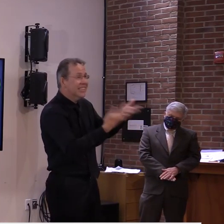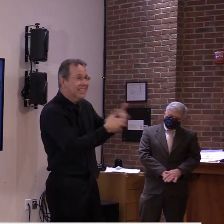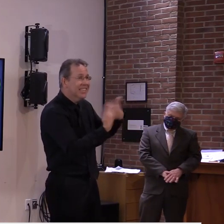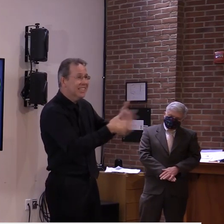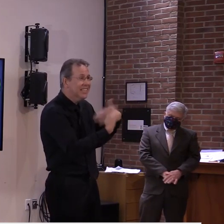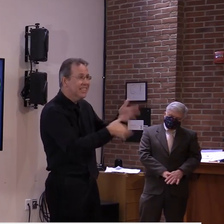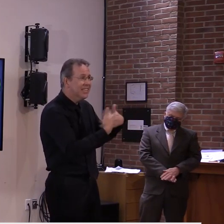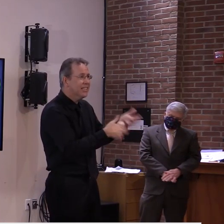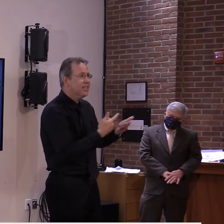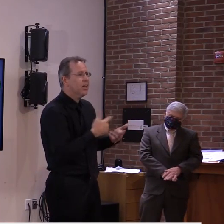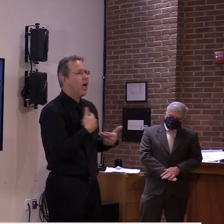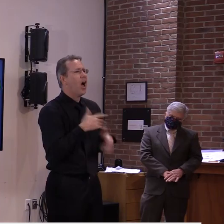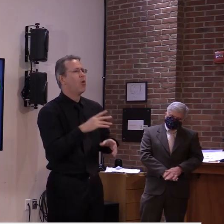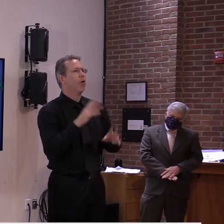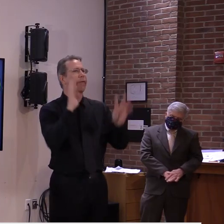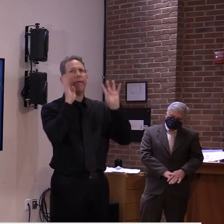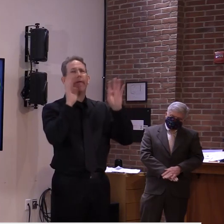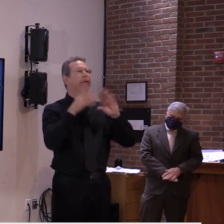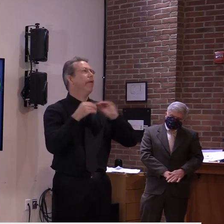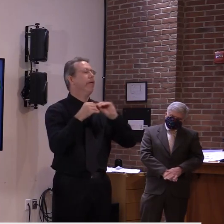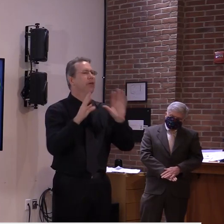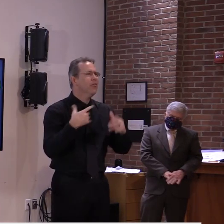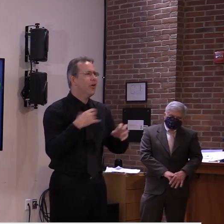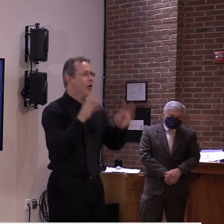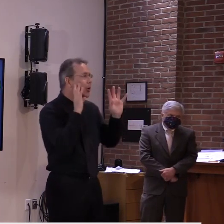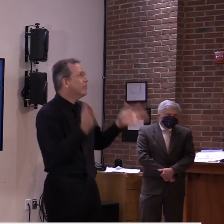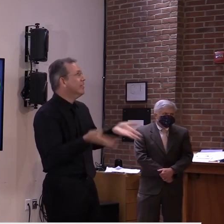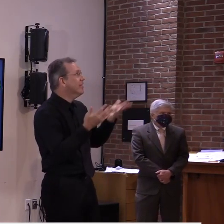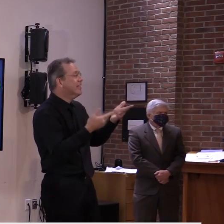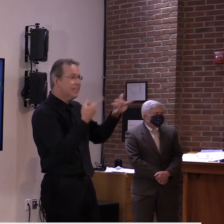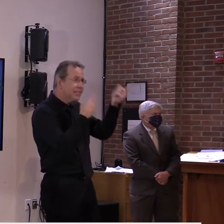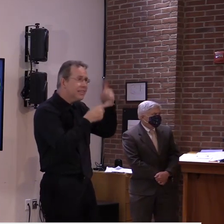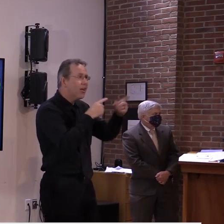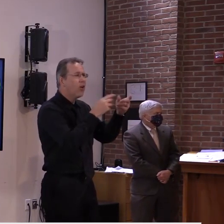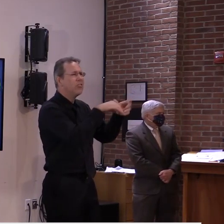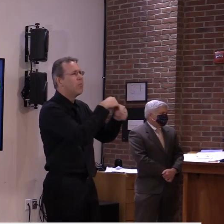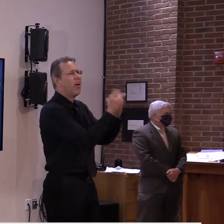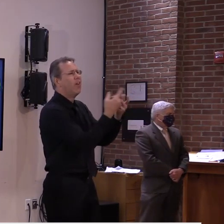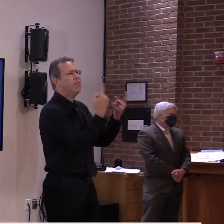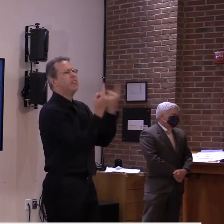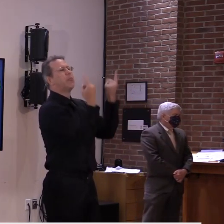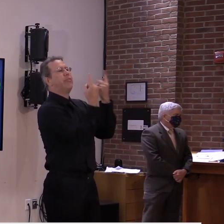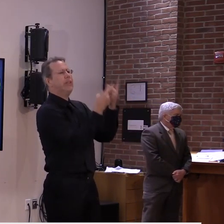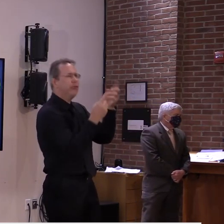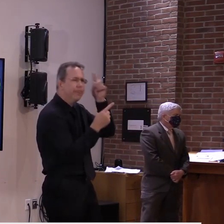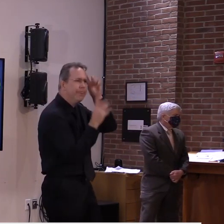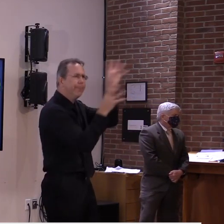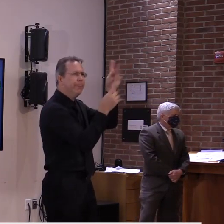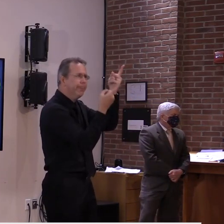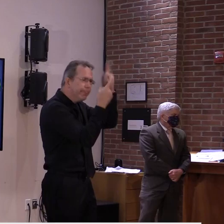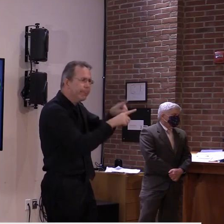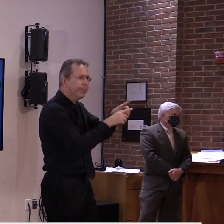I'm getting a little bit more optimistic over the last few days, seeing this bipartisan group getting